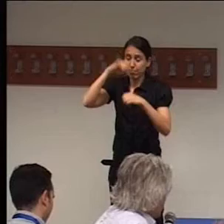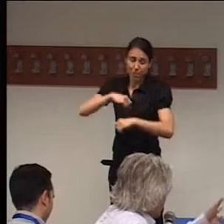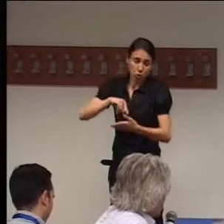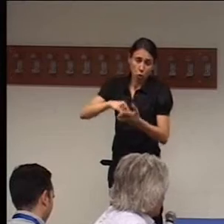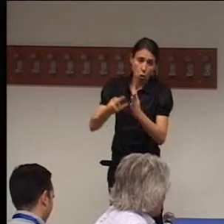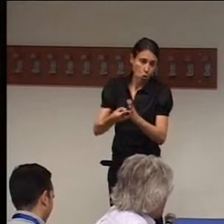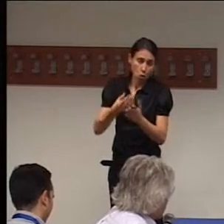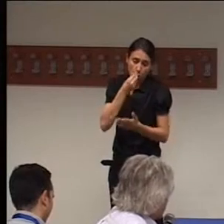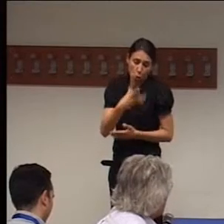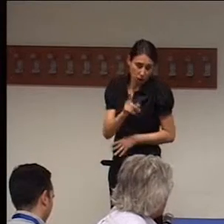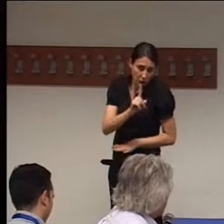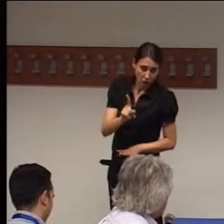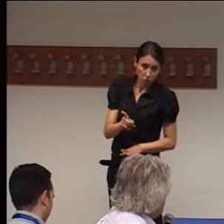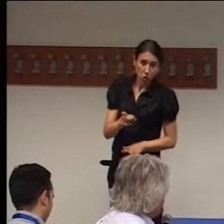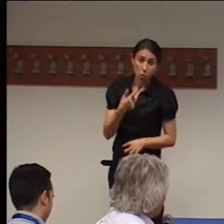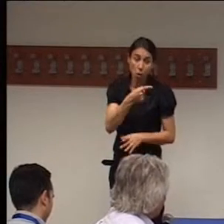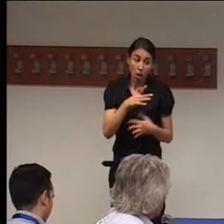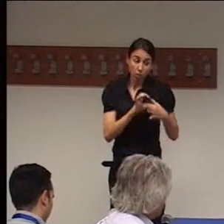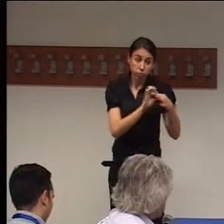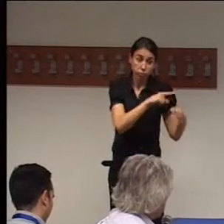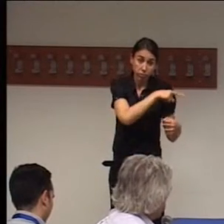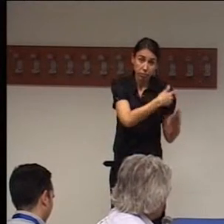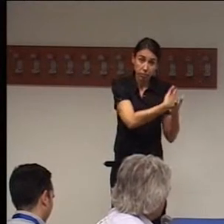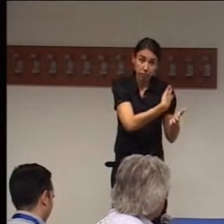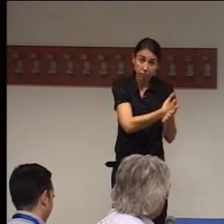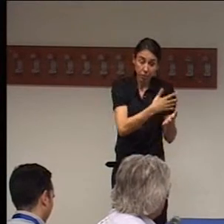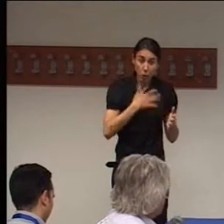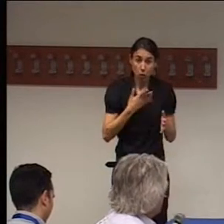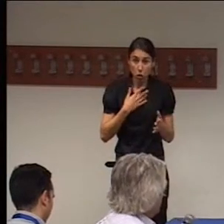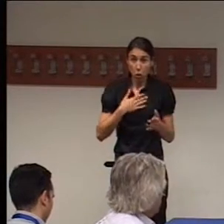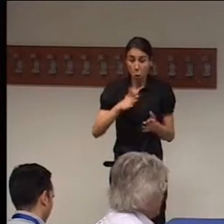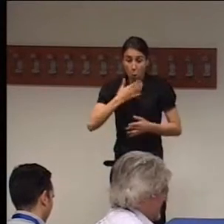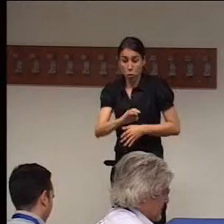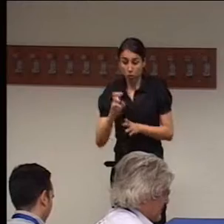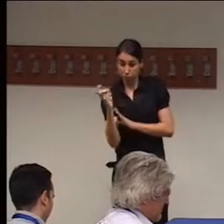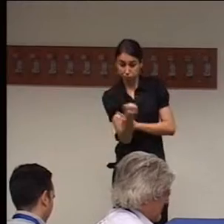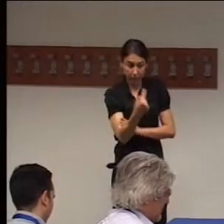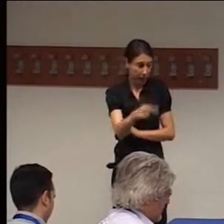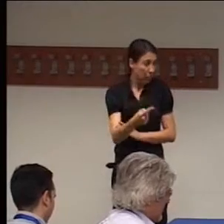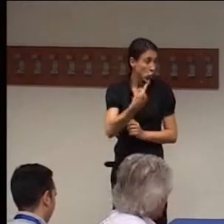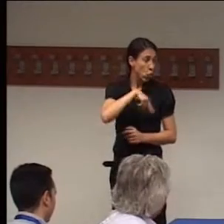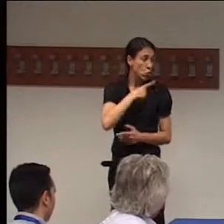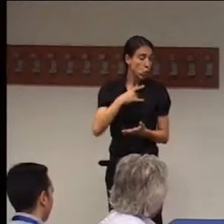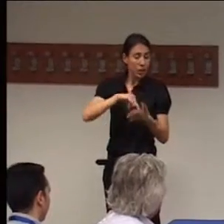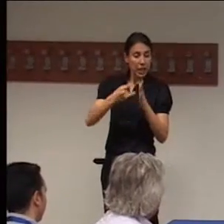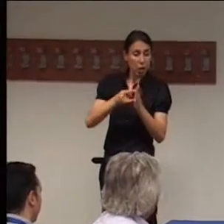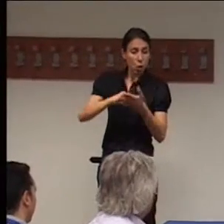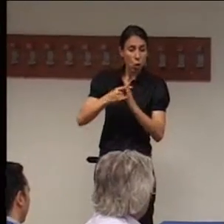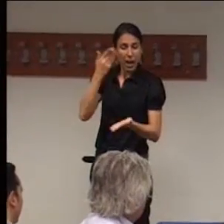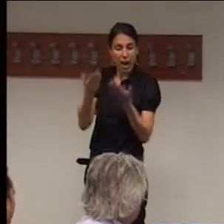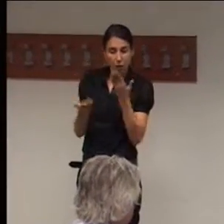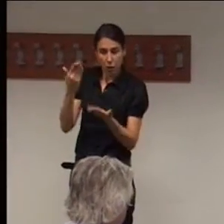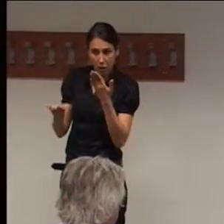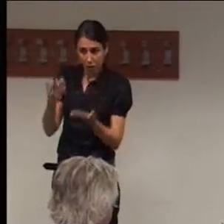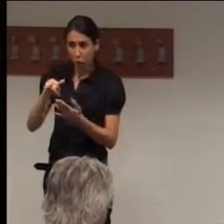obviously, it wasn't an optimum solution, but it would appear that your system offers different possibilities. Well,